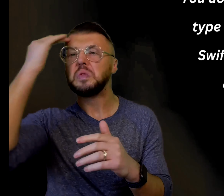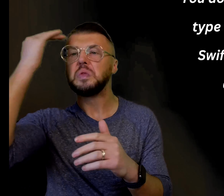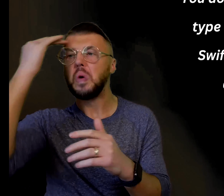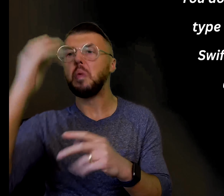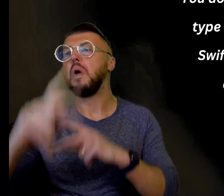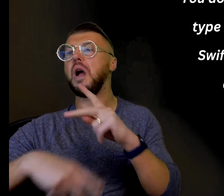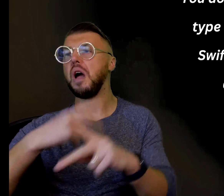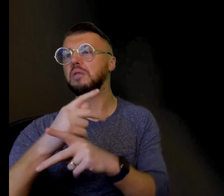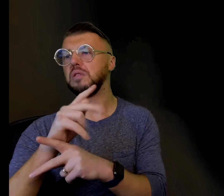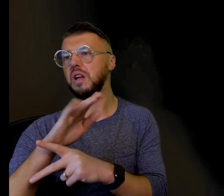that.